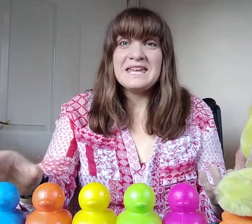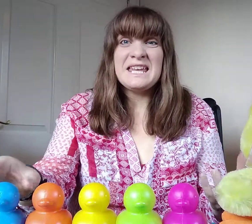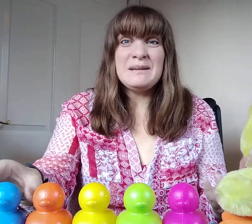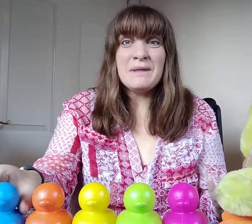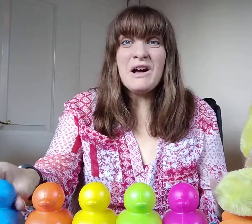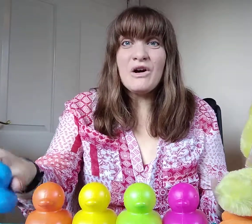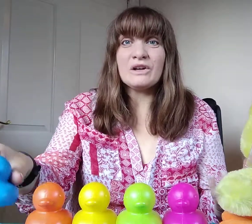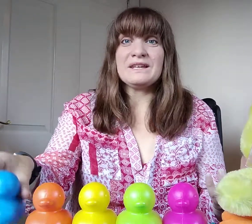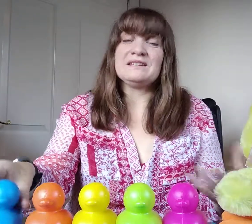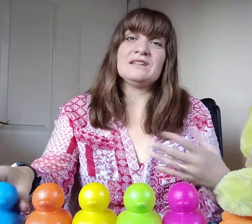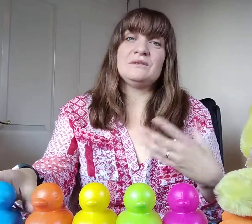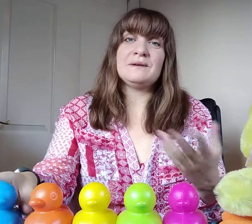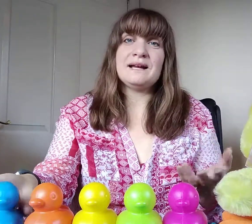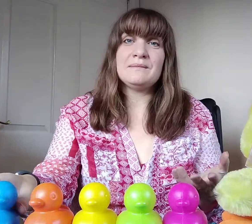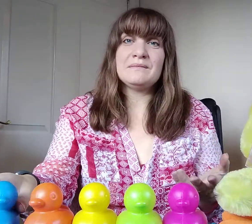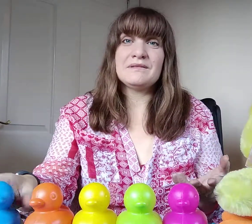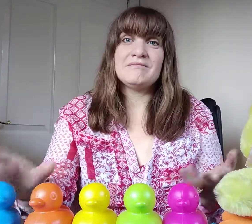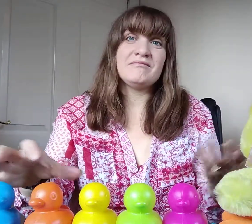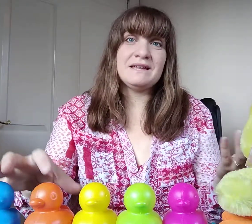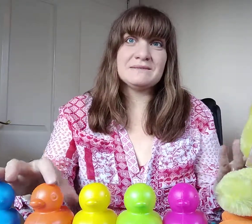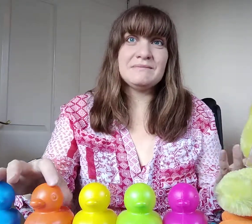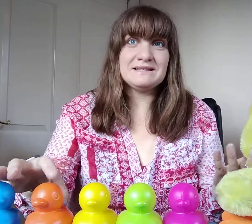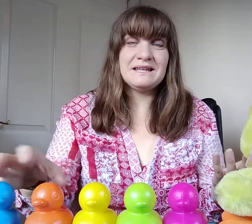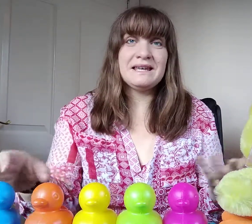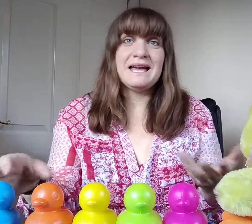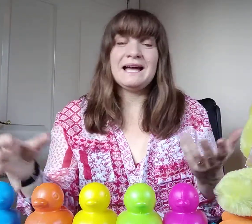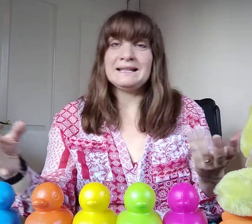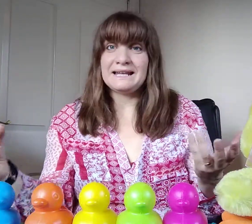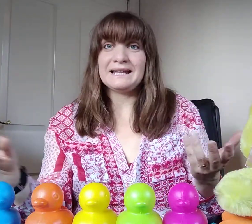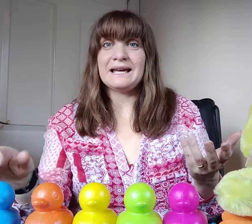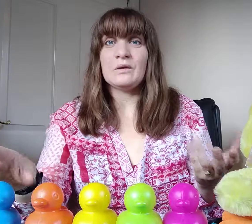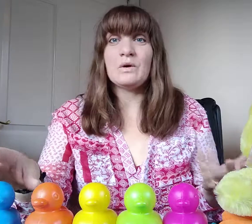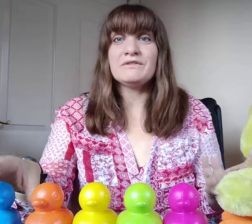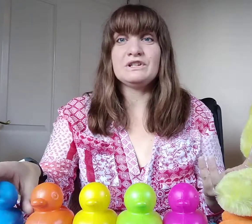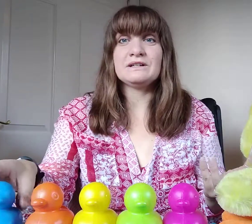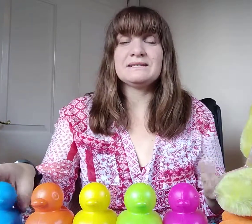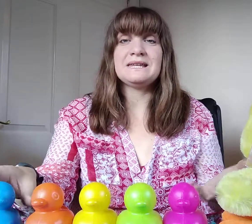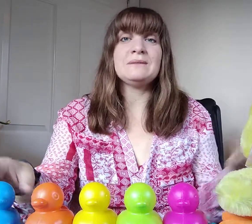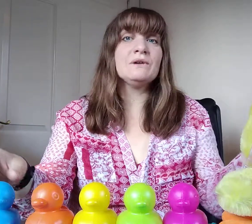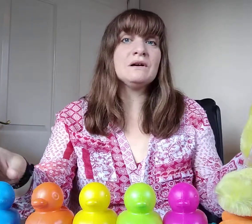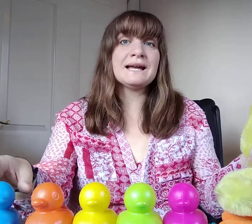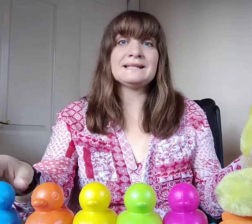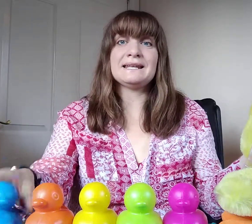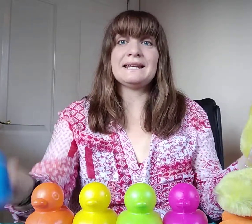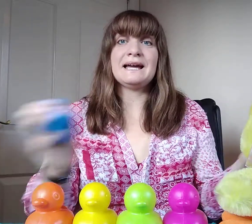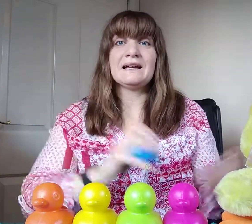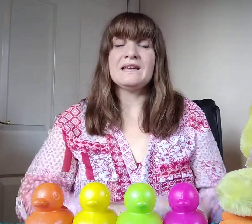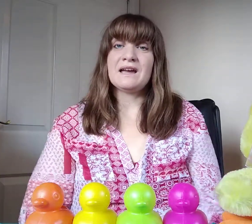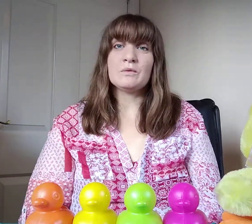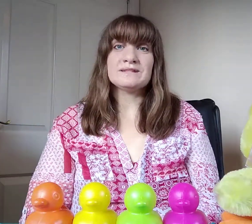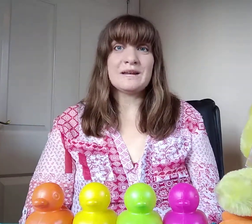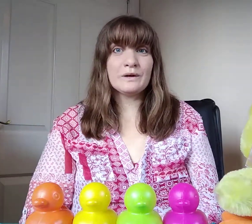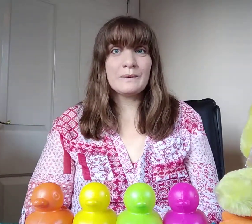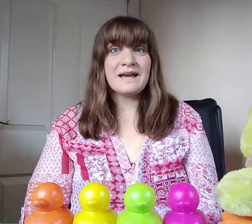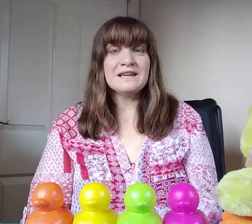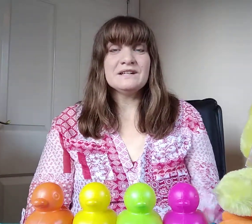il manque. So there's missing un des canards, one of the ducks. Il manque un des canards, and we'll take one away. So